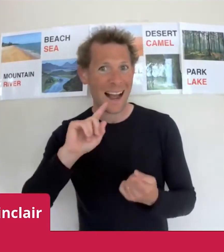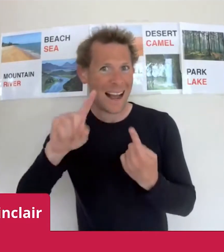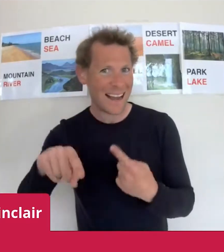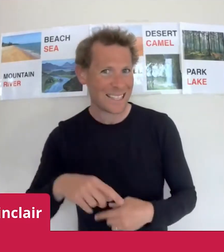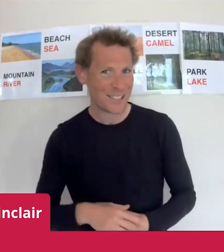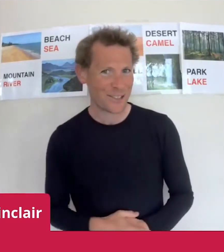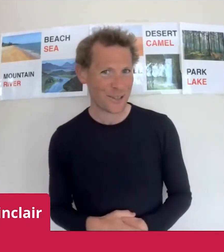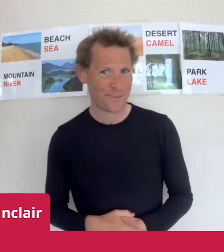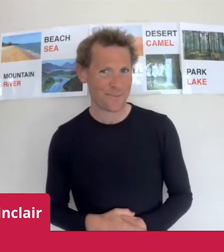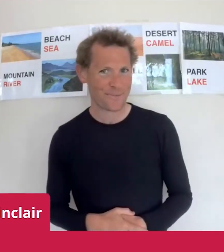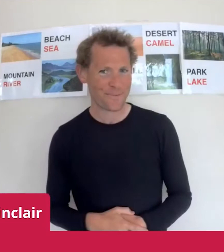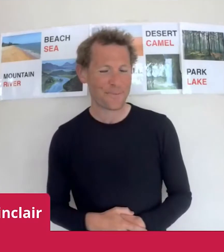And the answer is